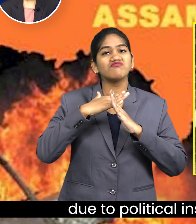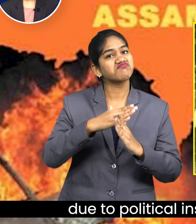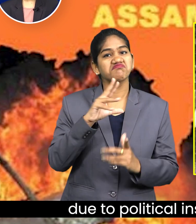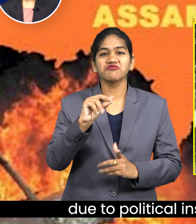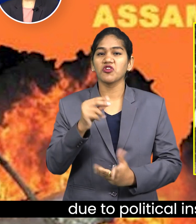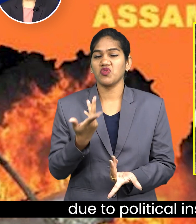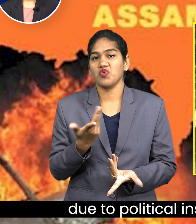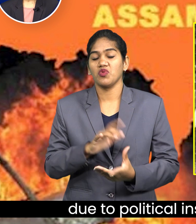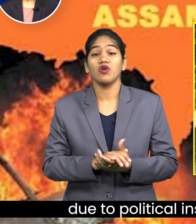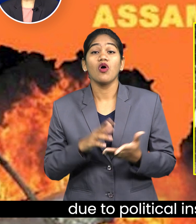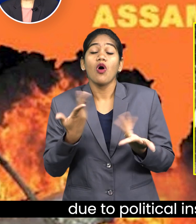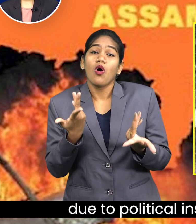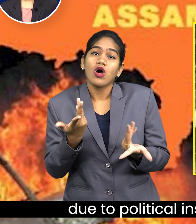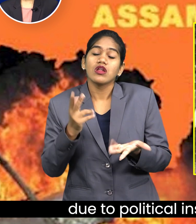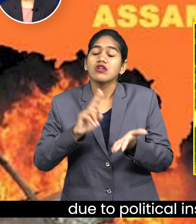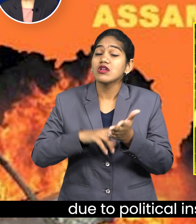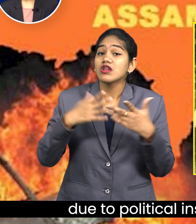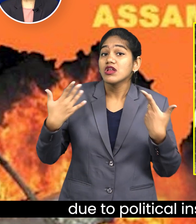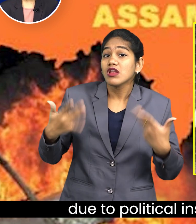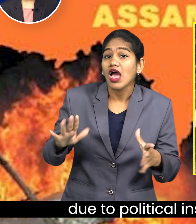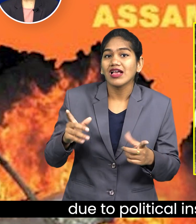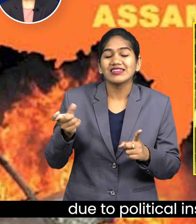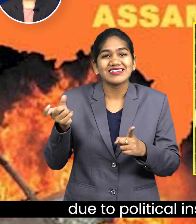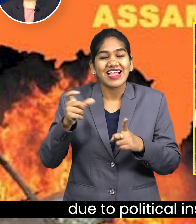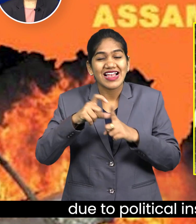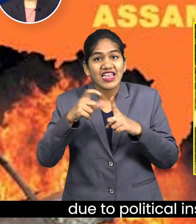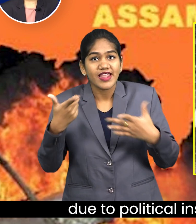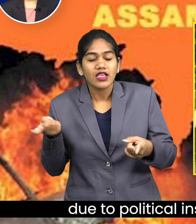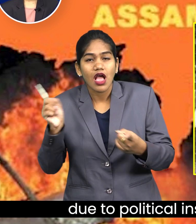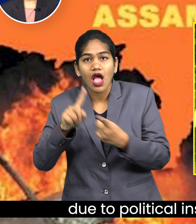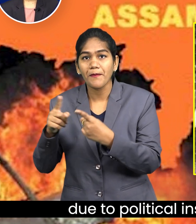insecurity or natural disasters.